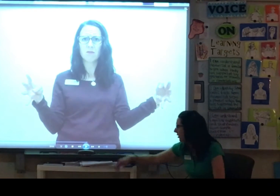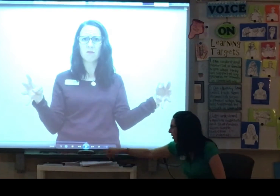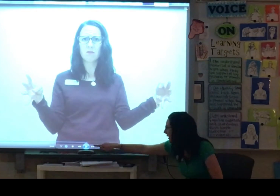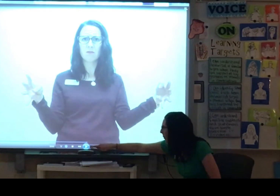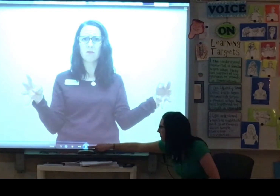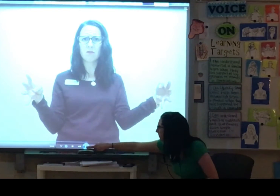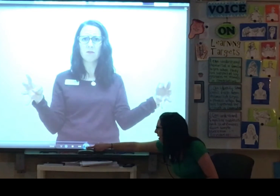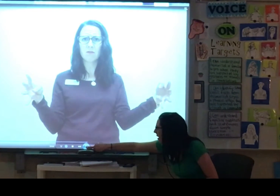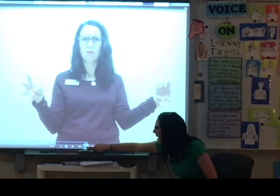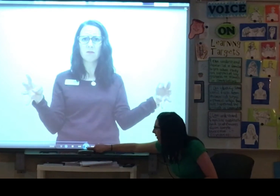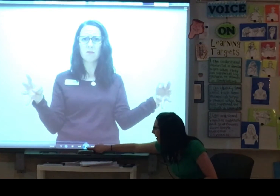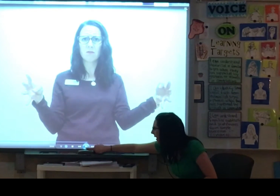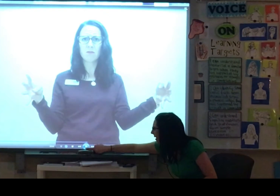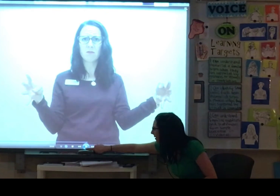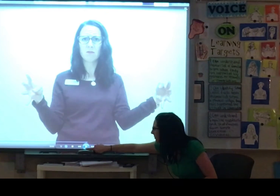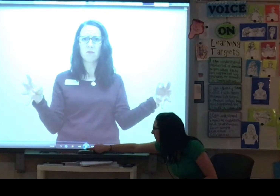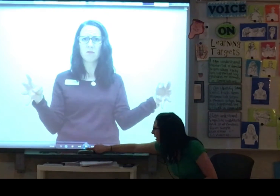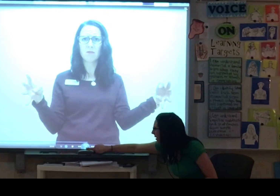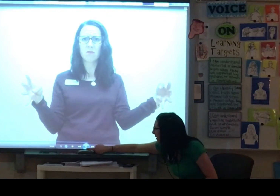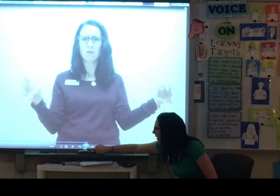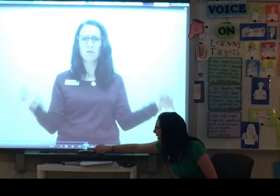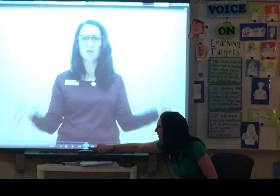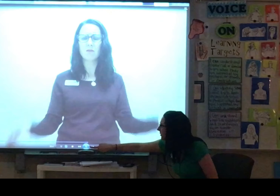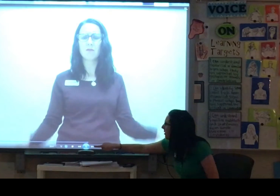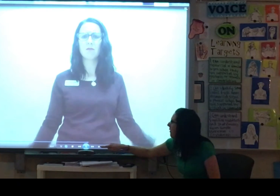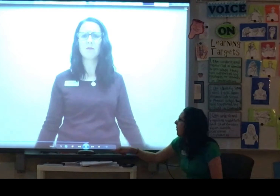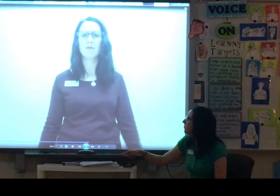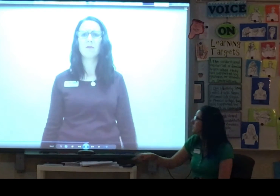Good. it's only looking All right, for ready? actually translating.